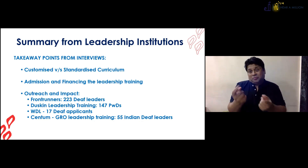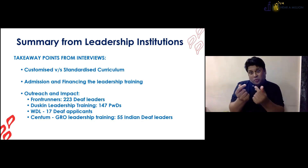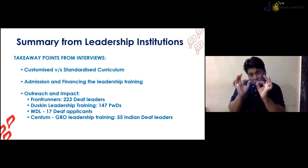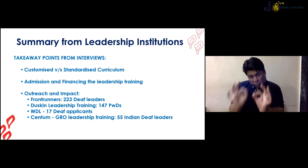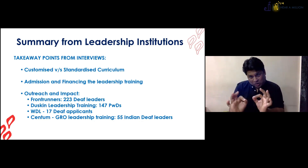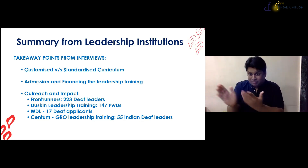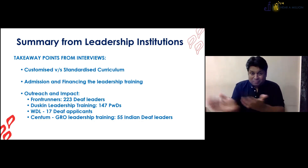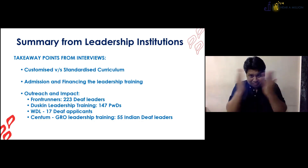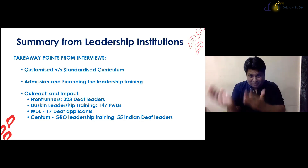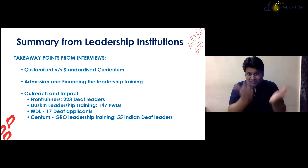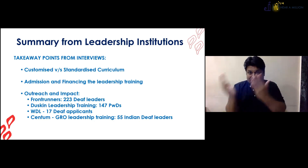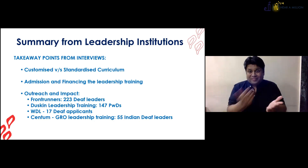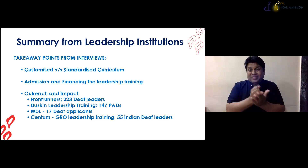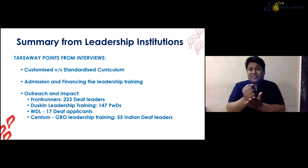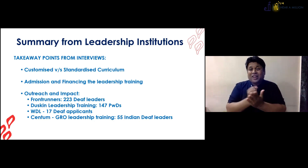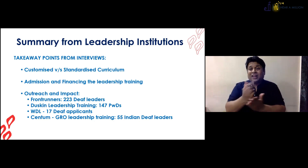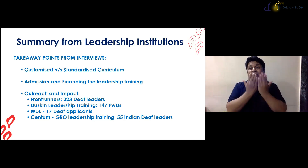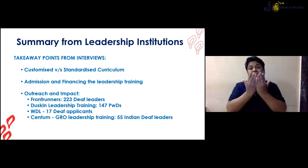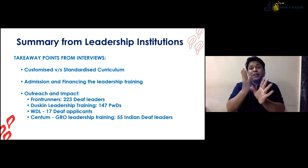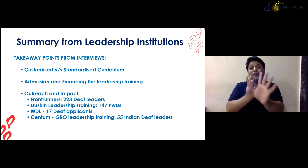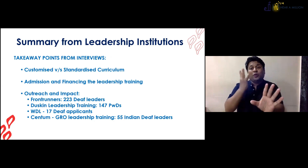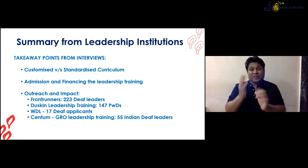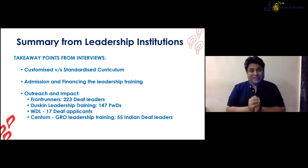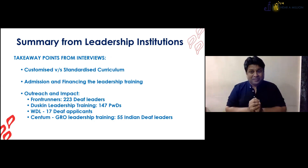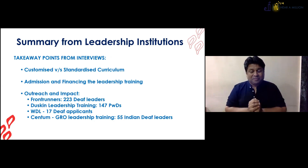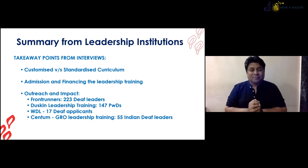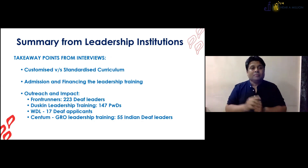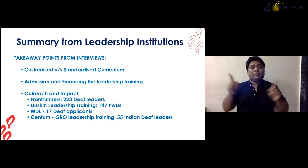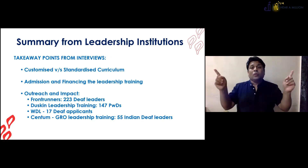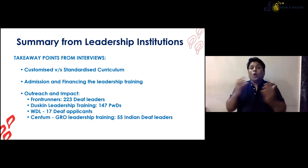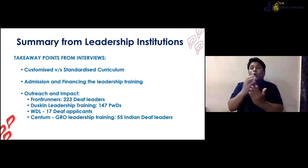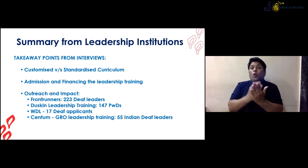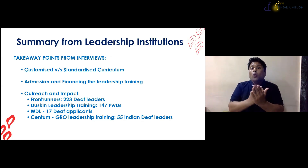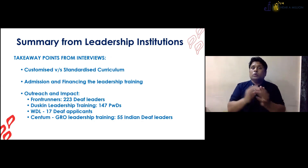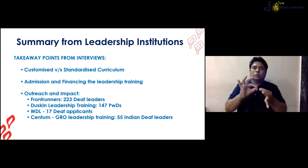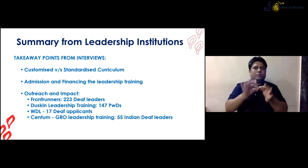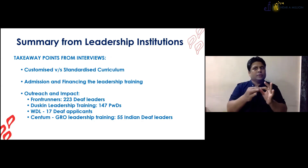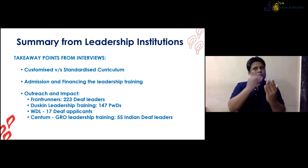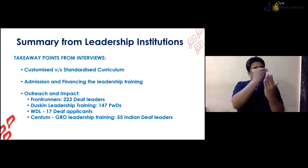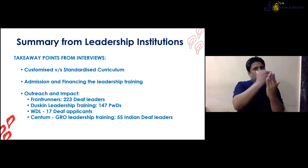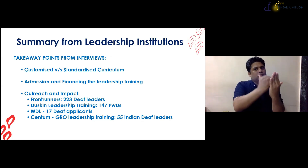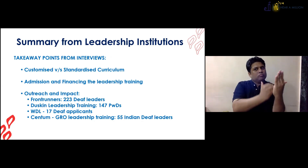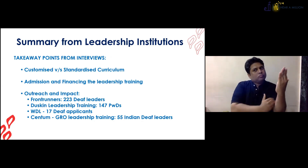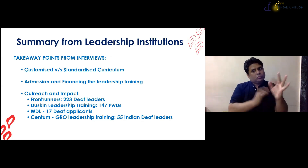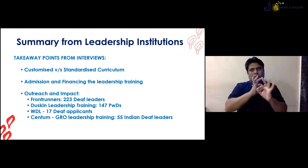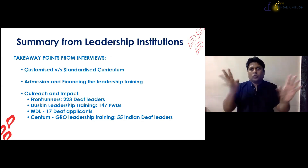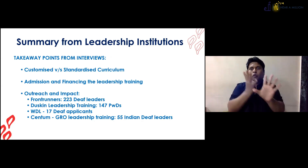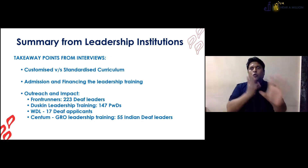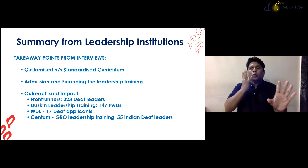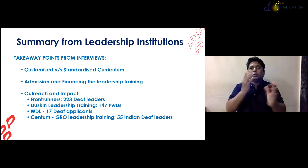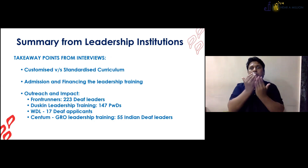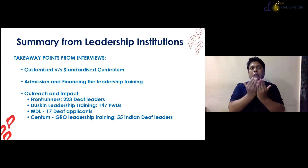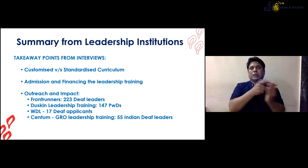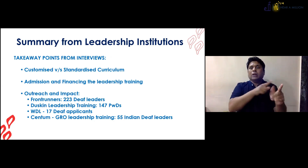will be 15 lakhs. So, if you are rich, you can go, you can study there for 4 years. But well, the course is